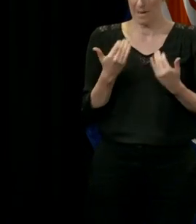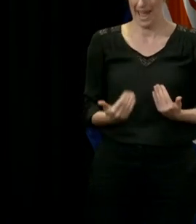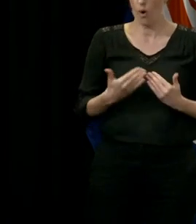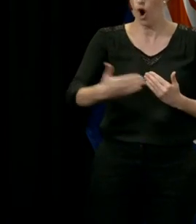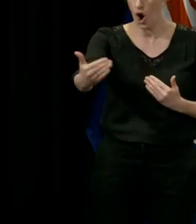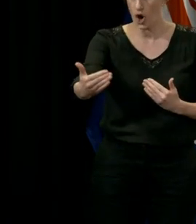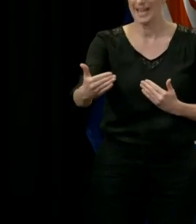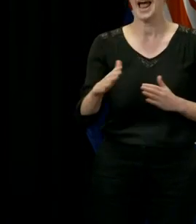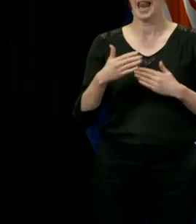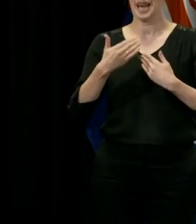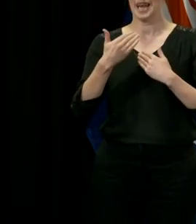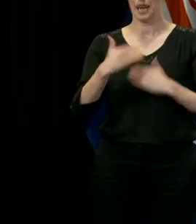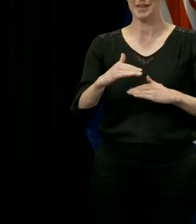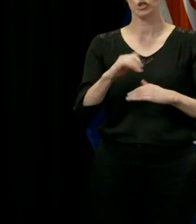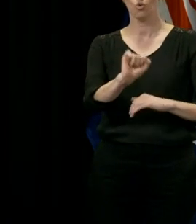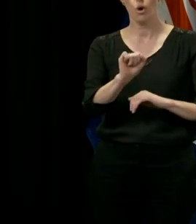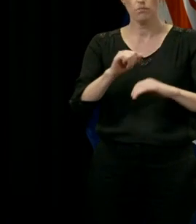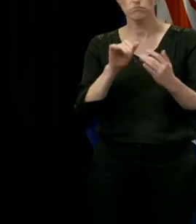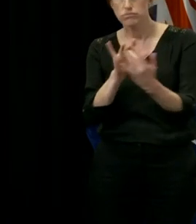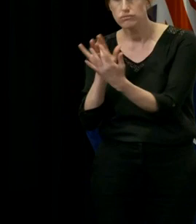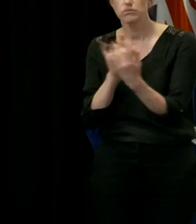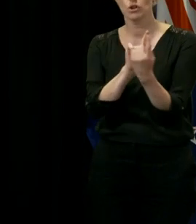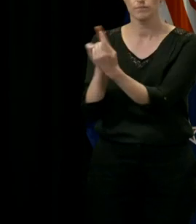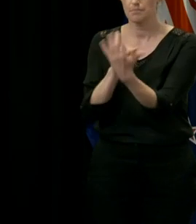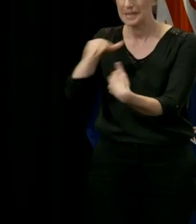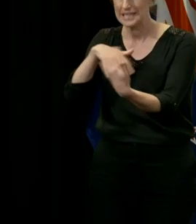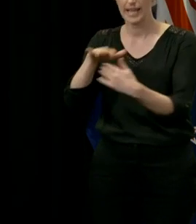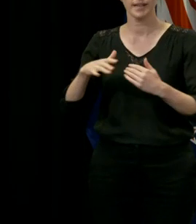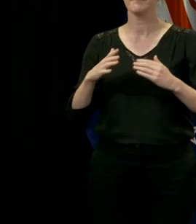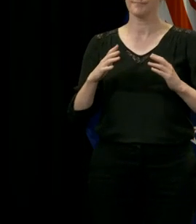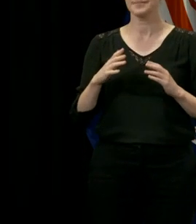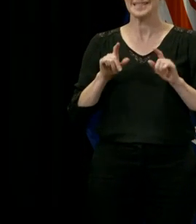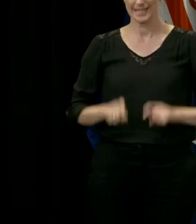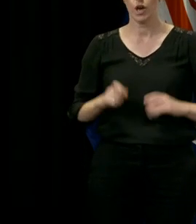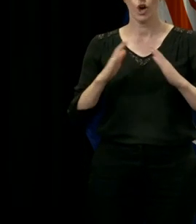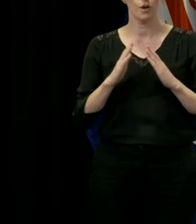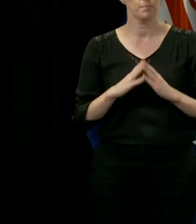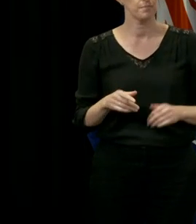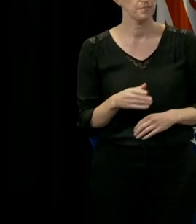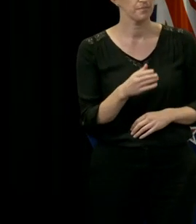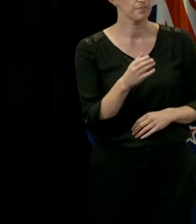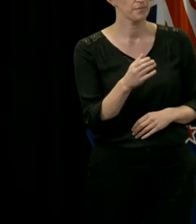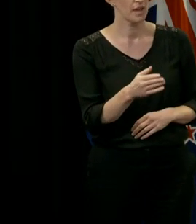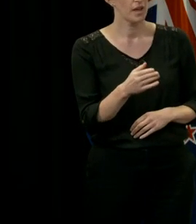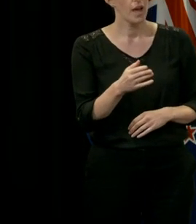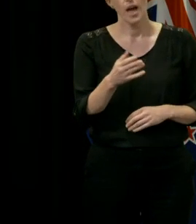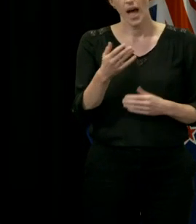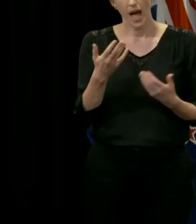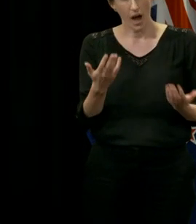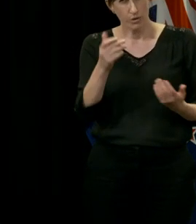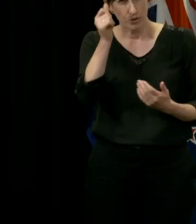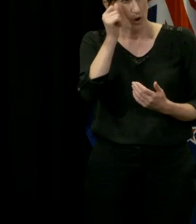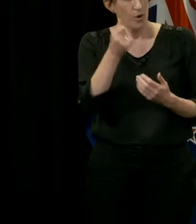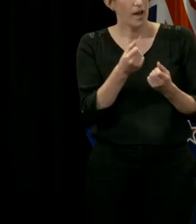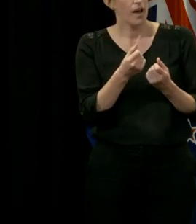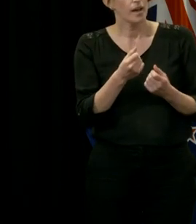now. How many mortgage holders do you expect will take up the mortgage holiday offering? Just start at the beginning of